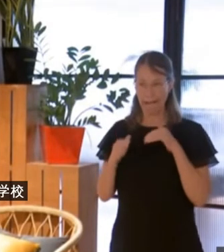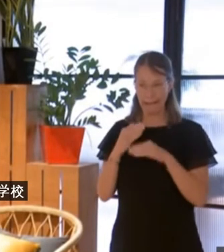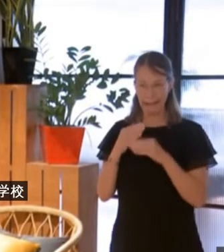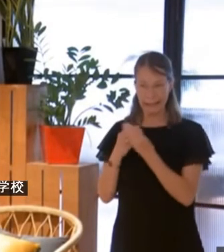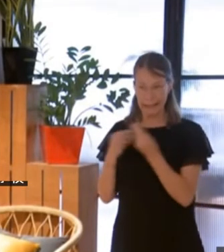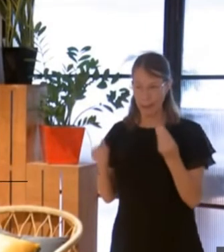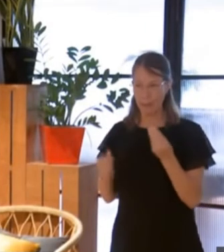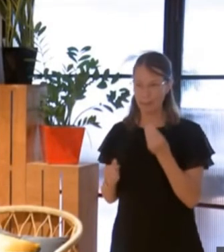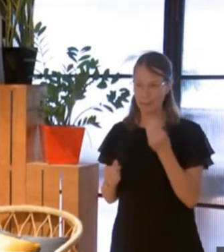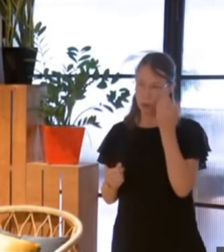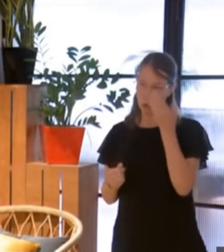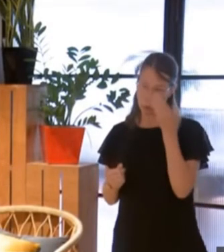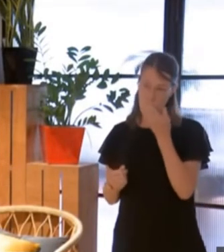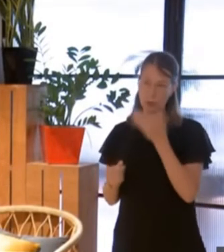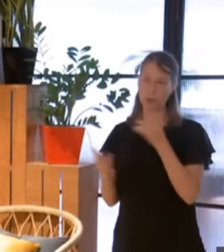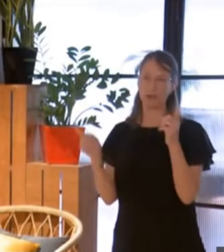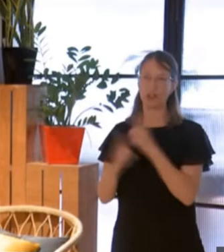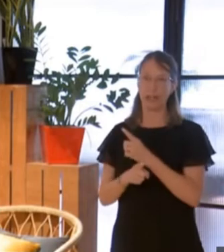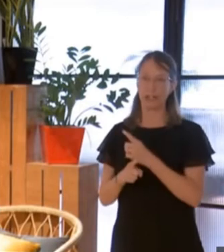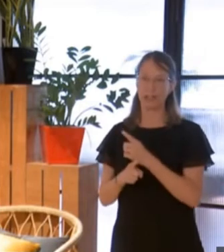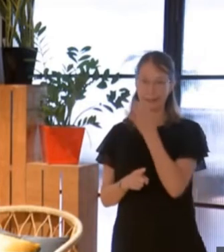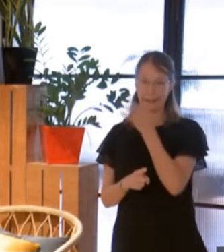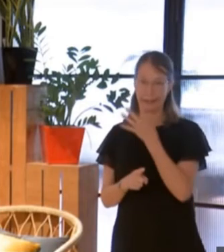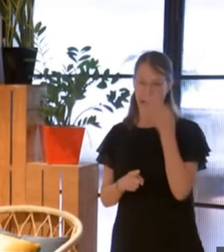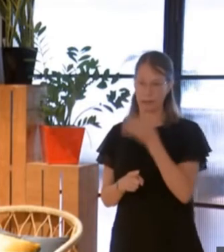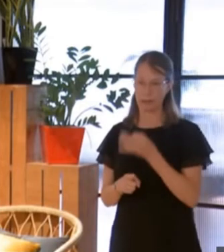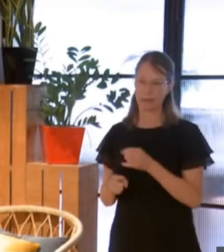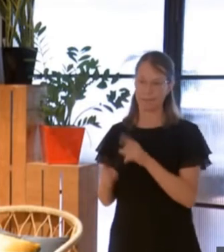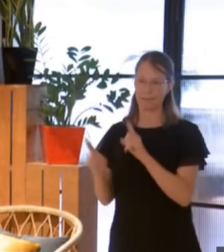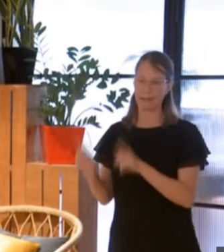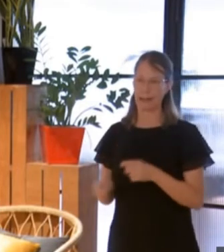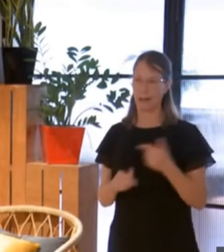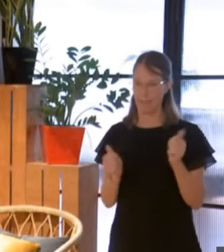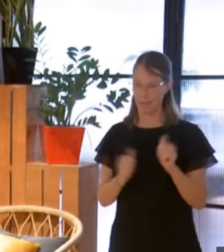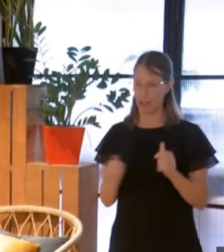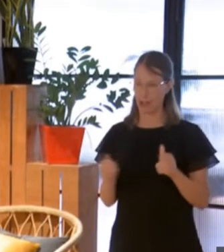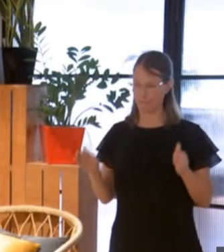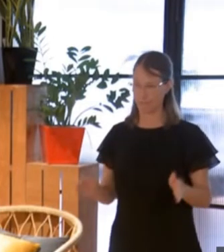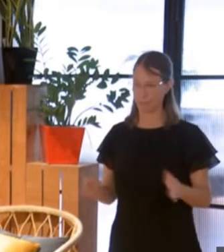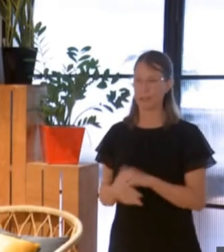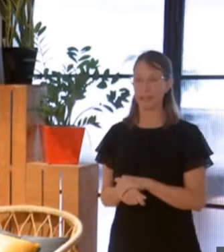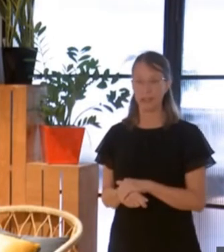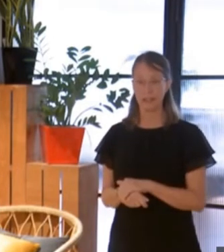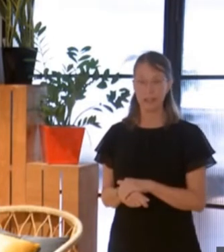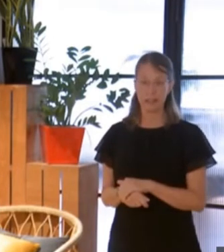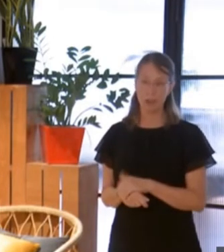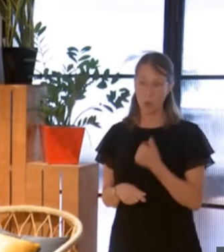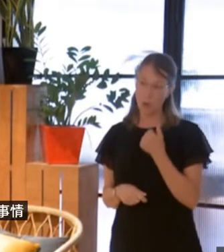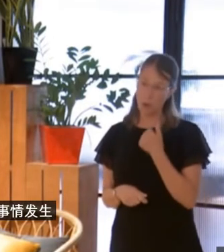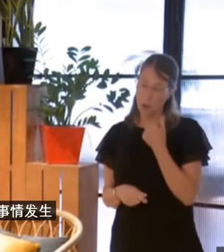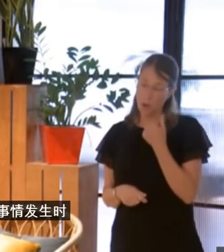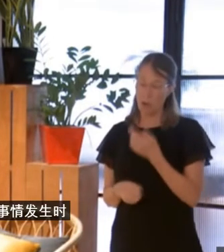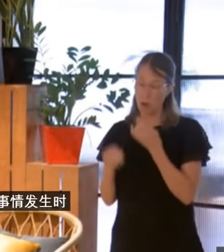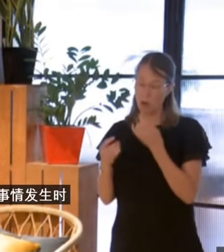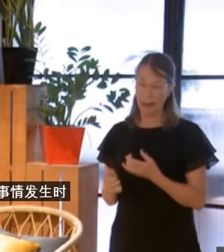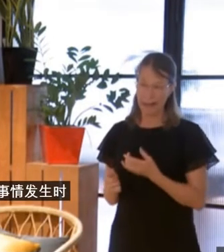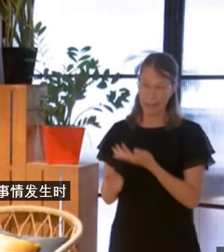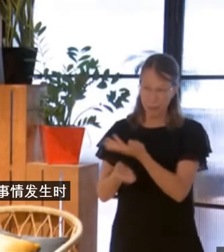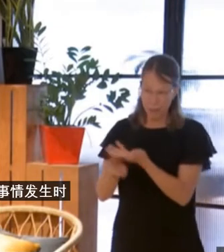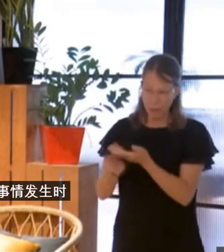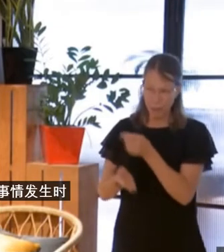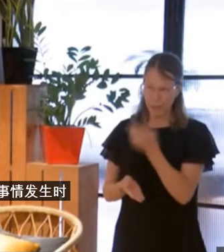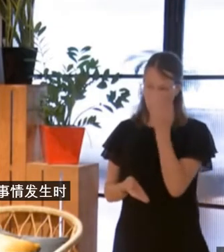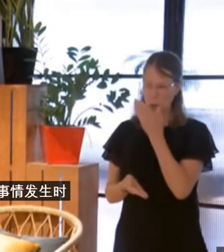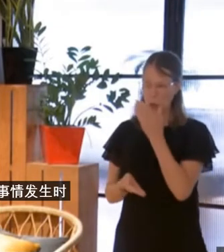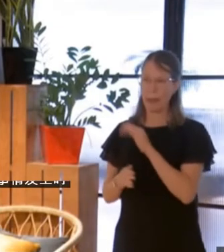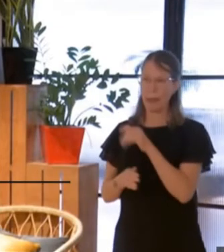school hours. And is already reaching out to schools in relation to that, being part of that trial. It's not something you obviously